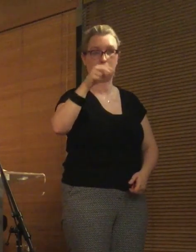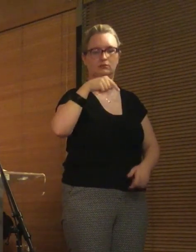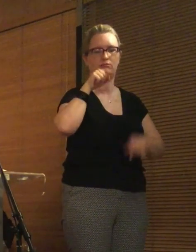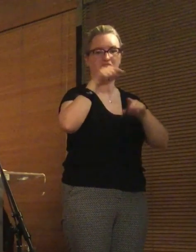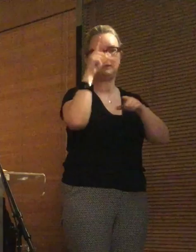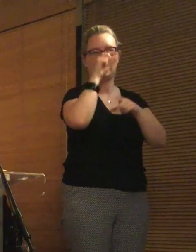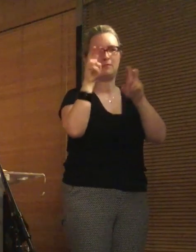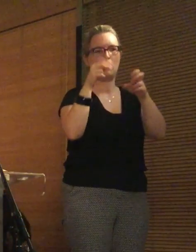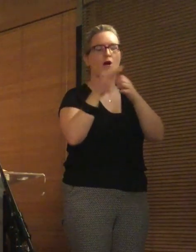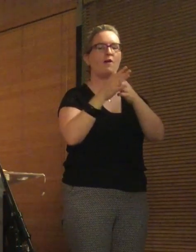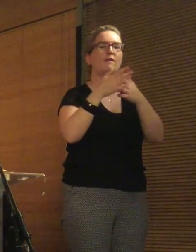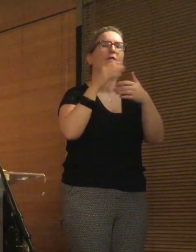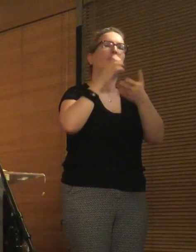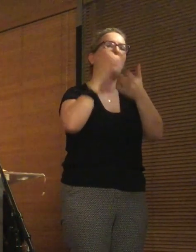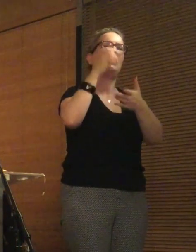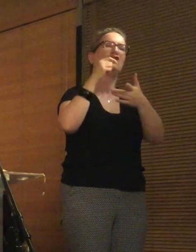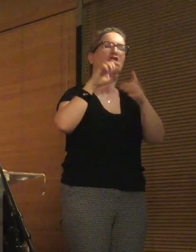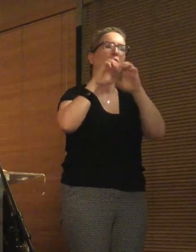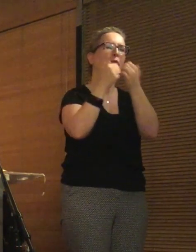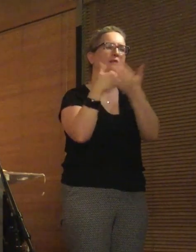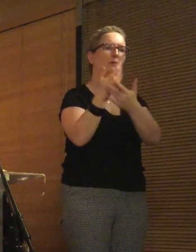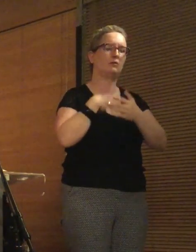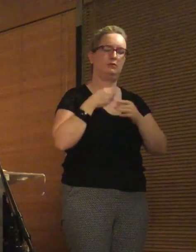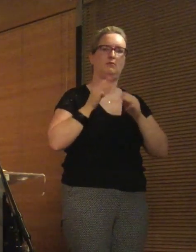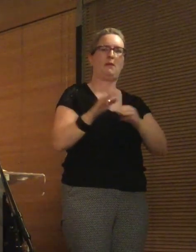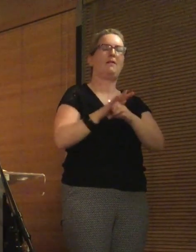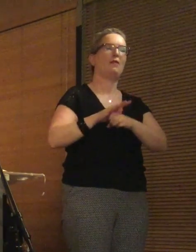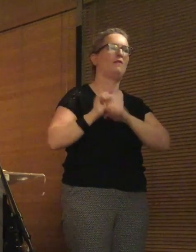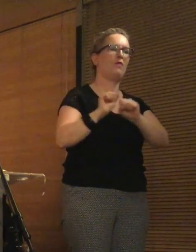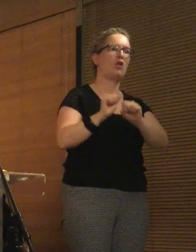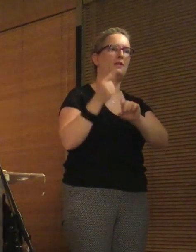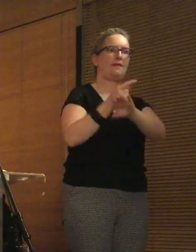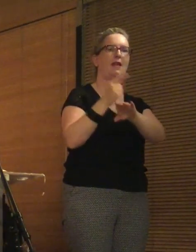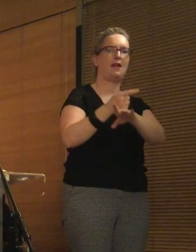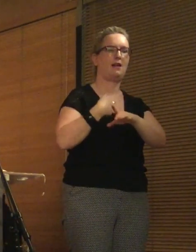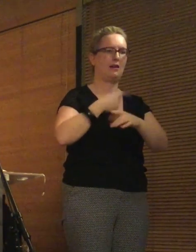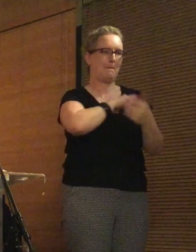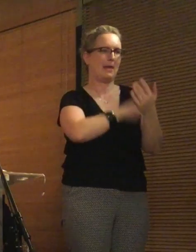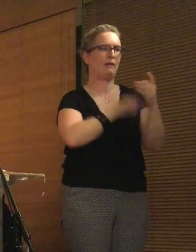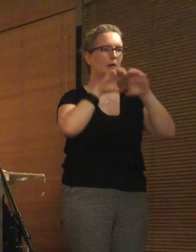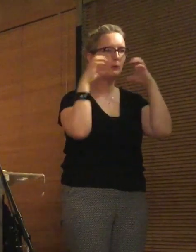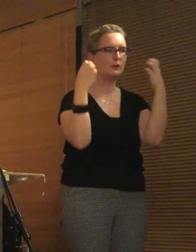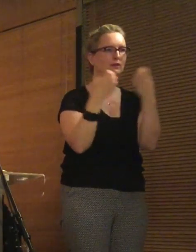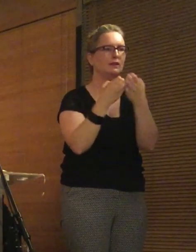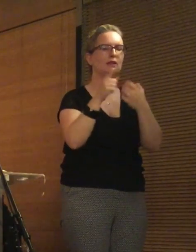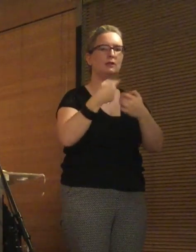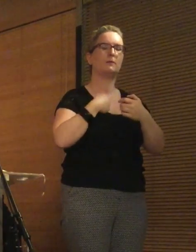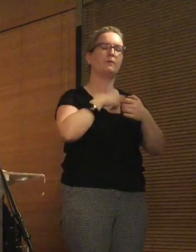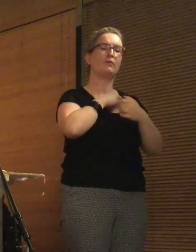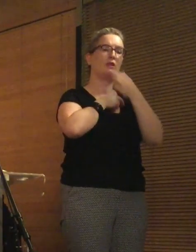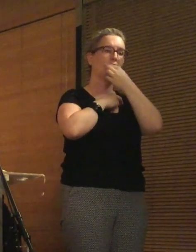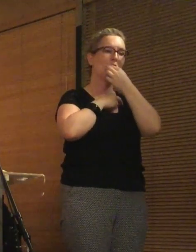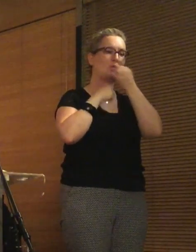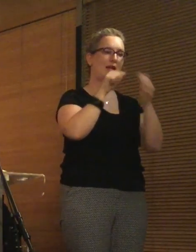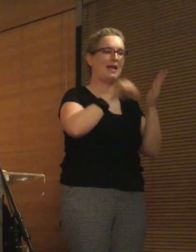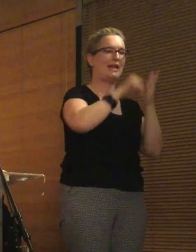development college, is, and I witnessed the powerful force the centre has in empowering the community. It serves from